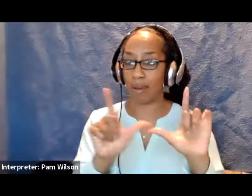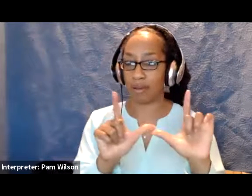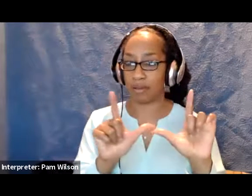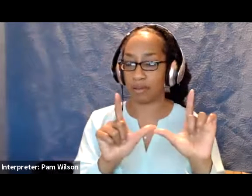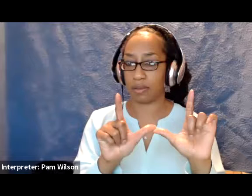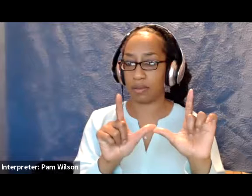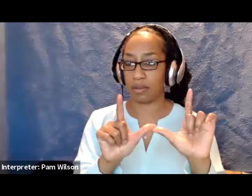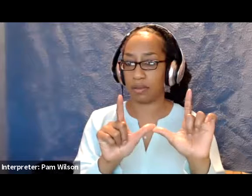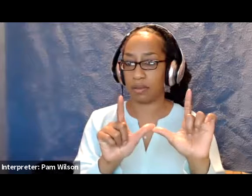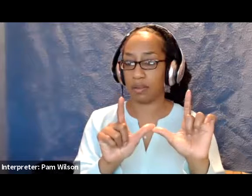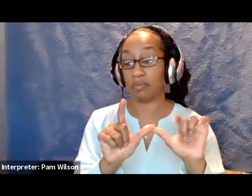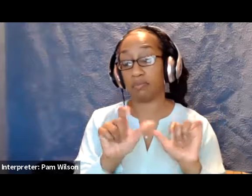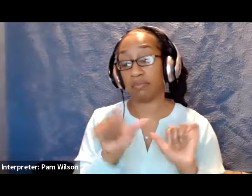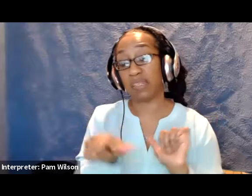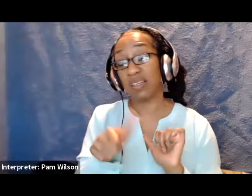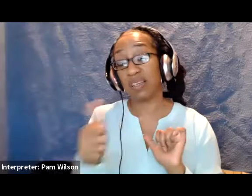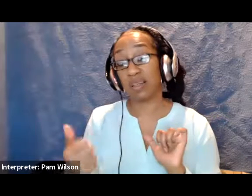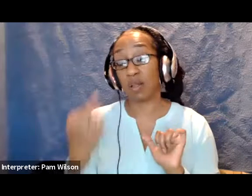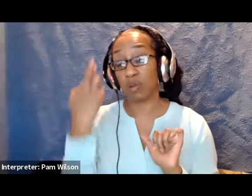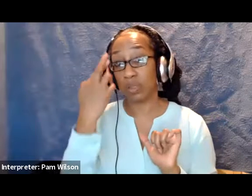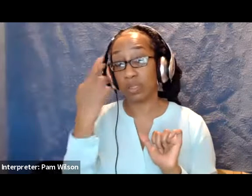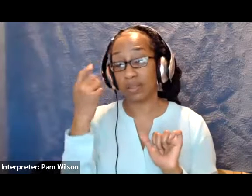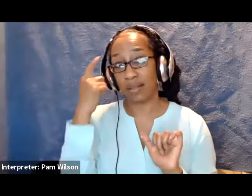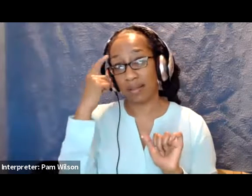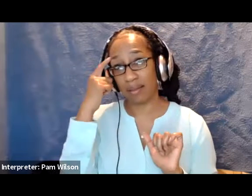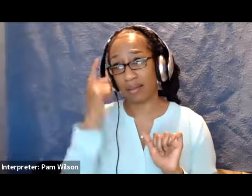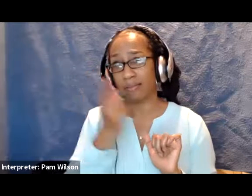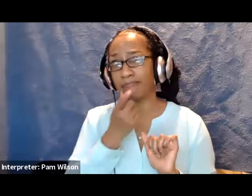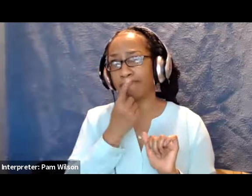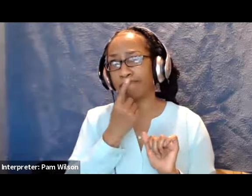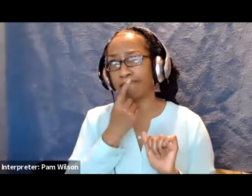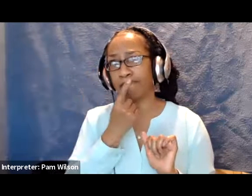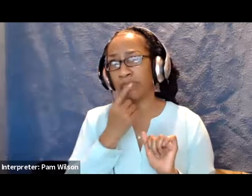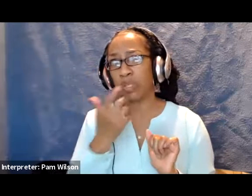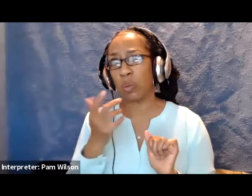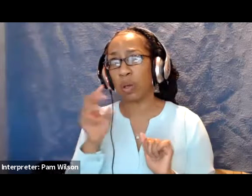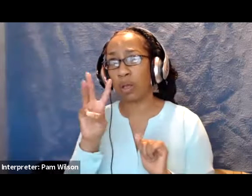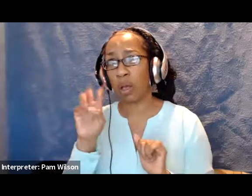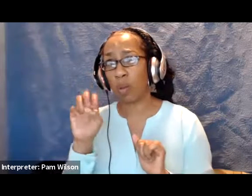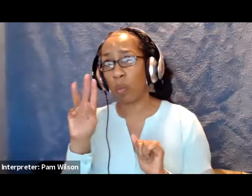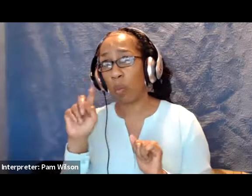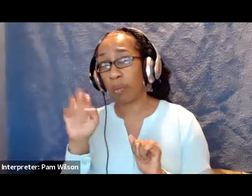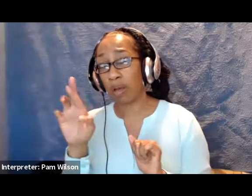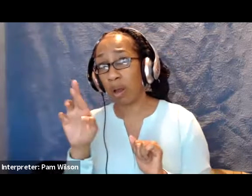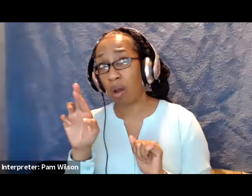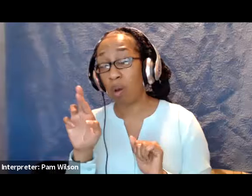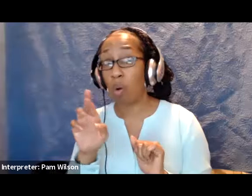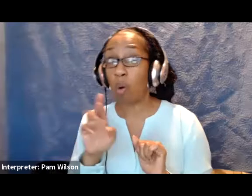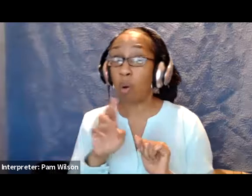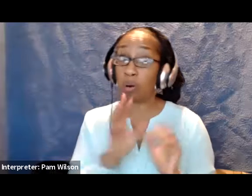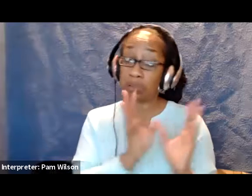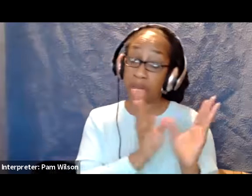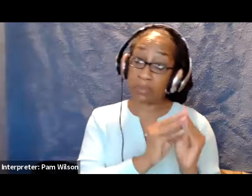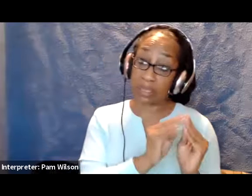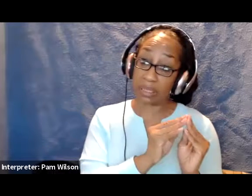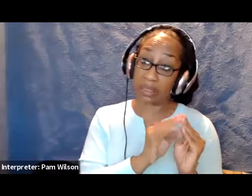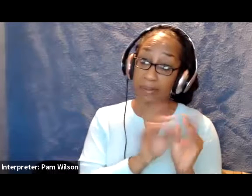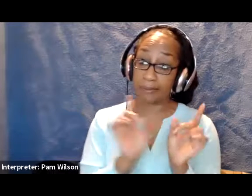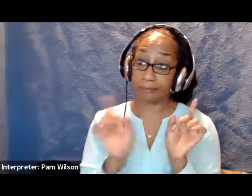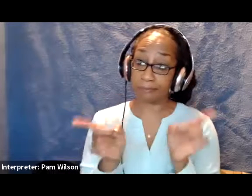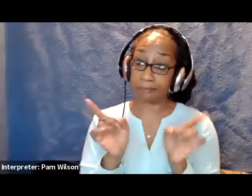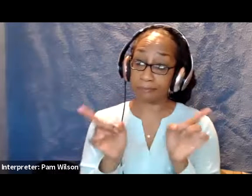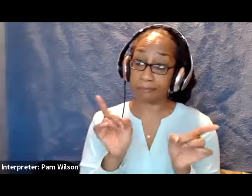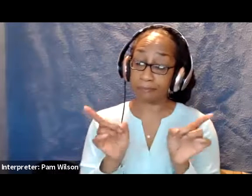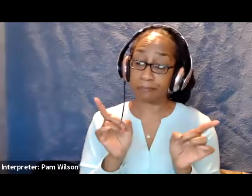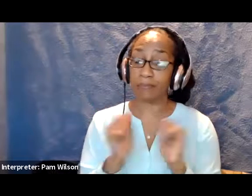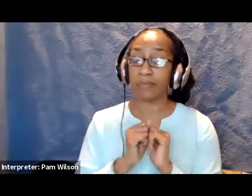is another reason to think about whether or not you want to host a webinar, or can you do what you need to do with the meeting. okay?